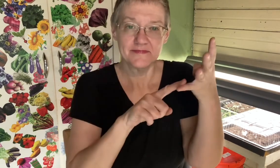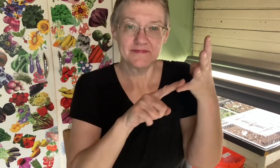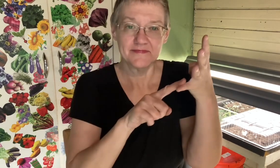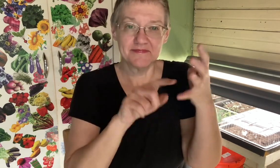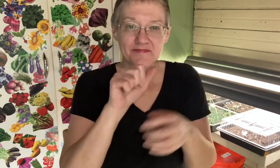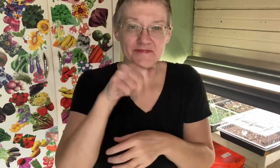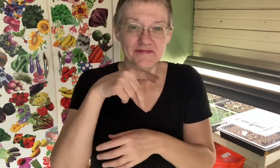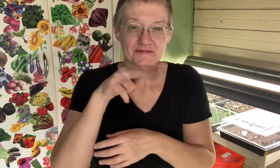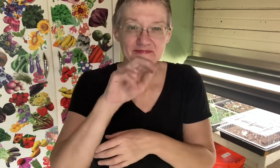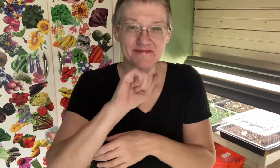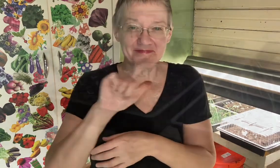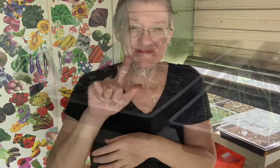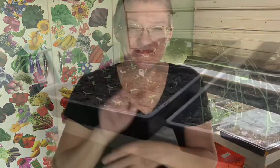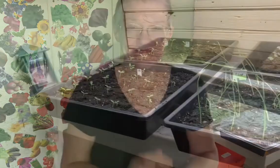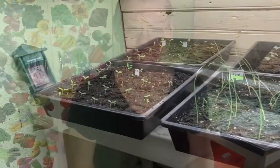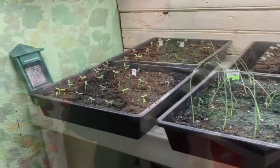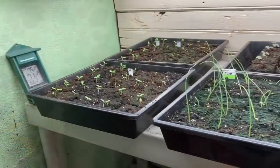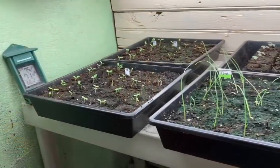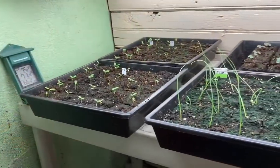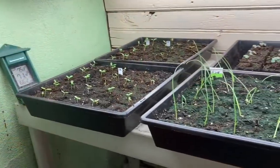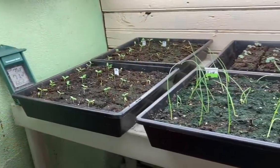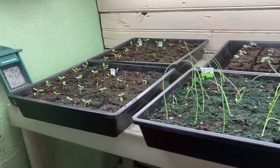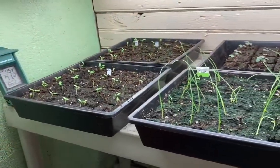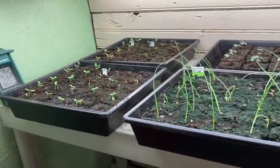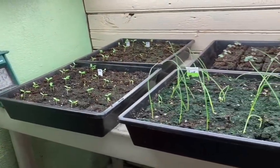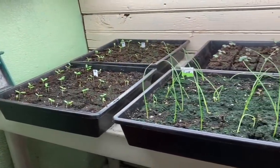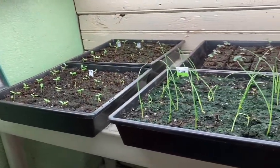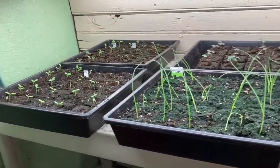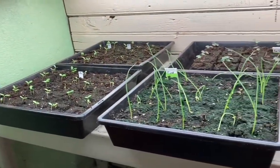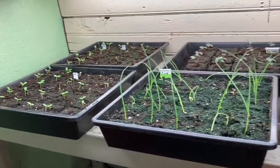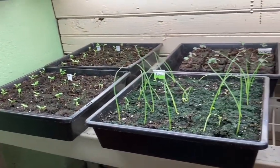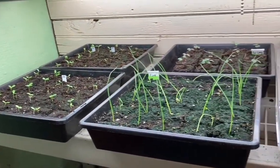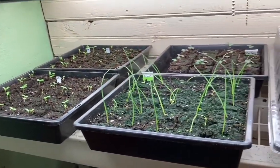our last frost tends to be at the end of April.